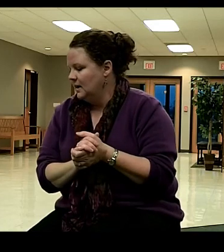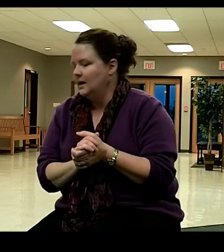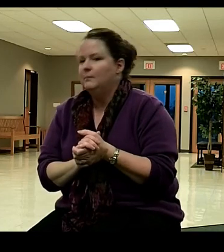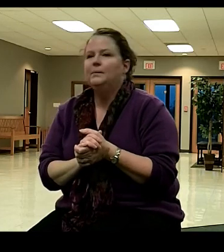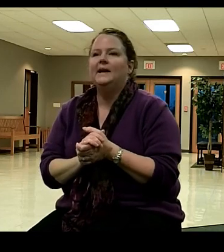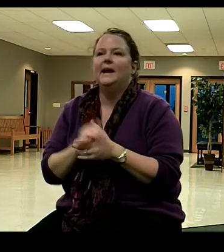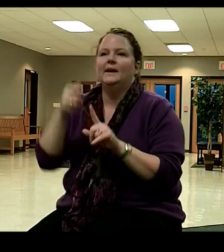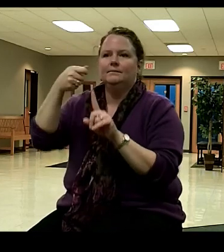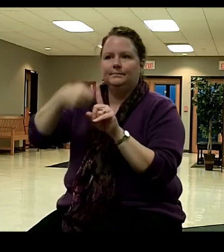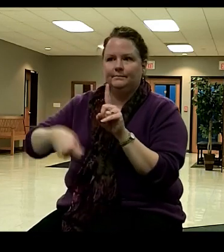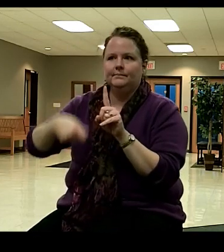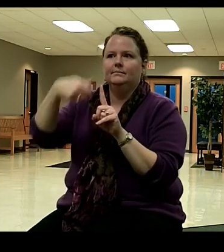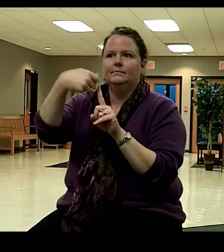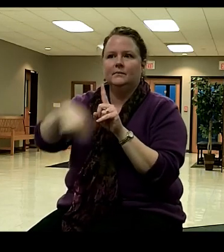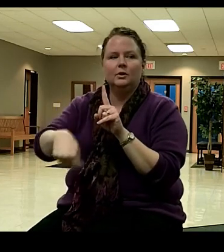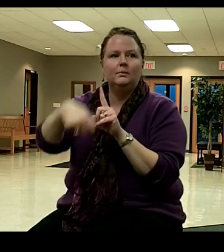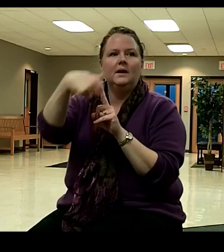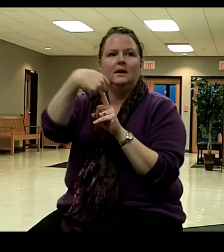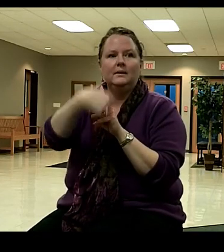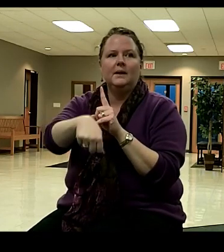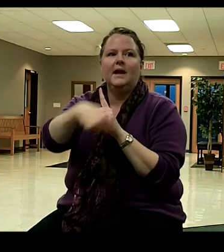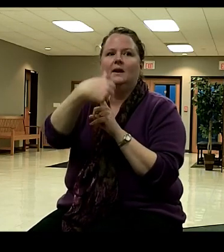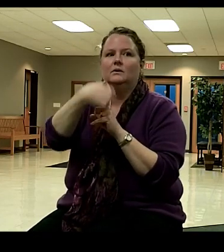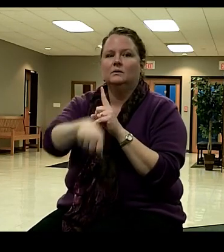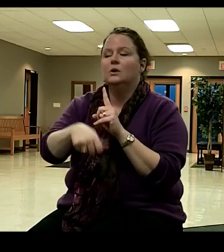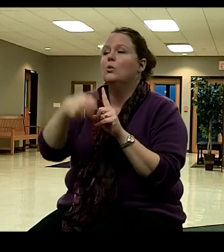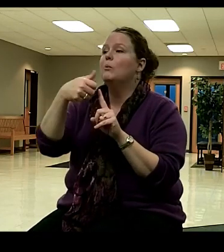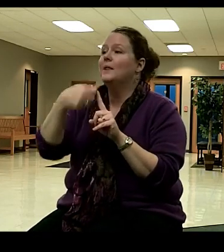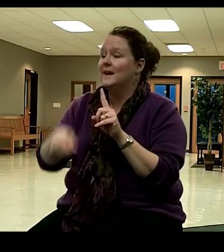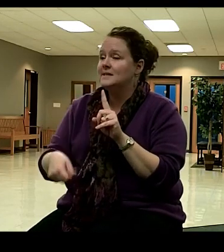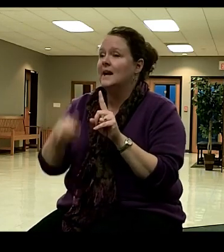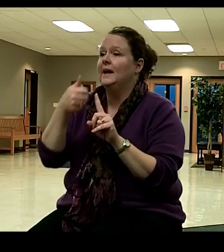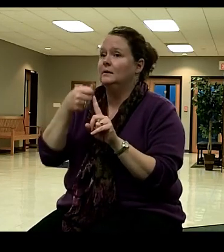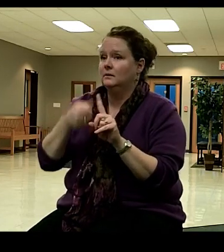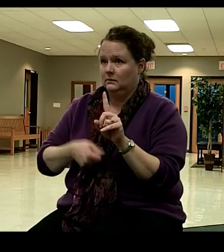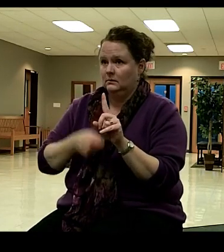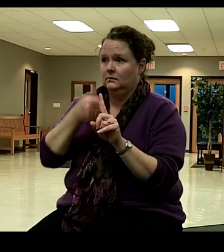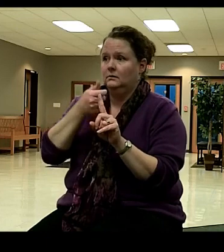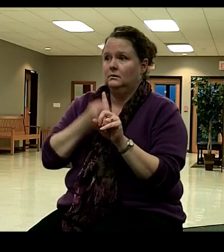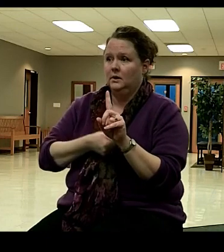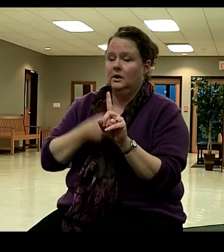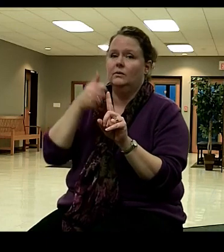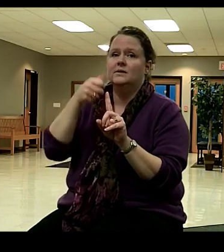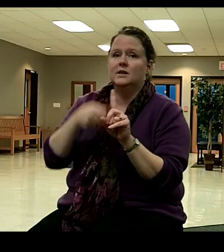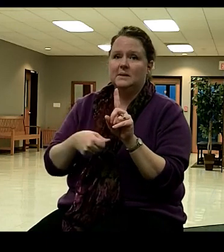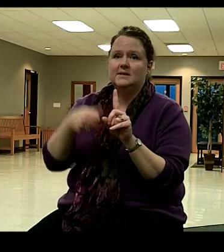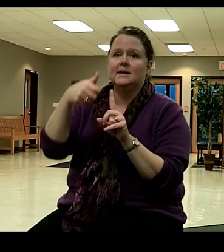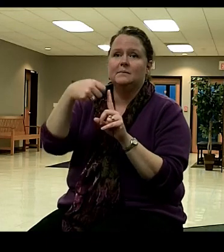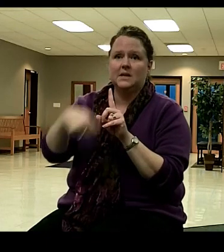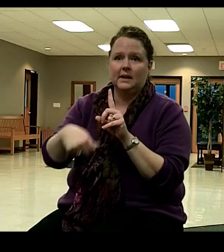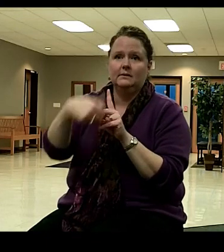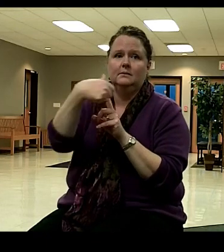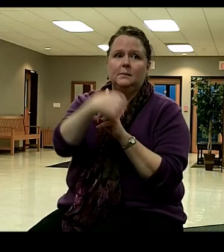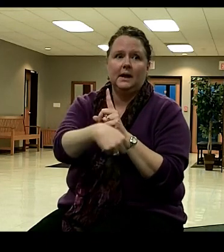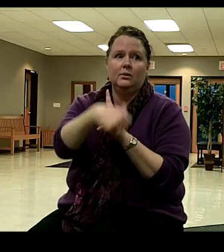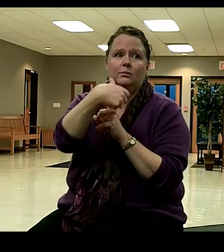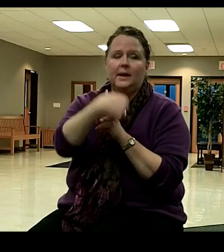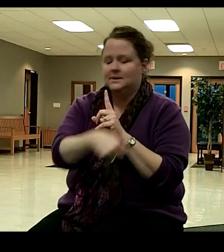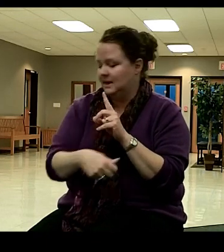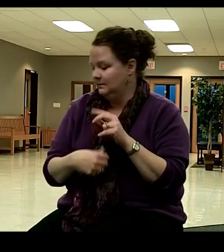Okay. Banana. Peeling the banana. Or plantain. You know, it's going to be the same sign, banana or plantain.